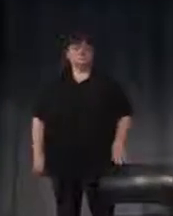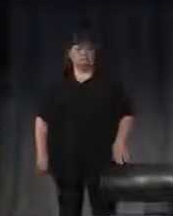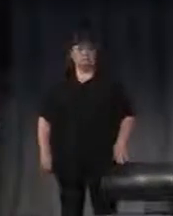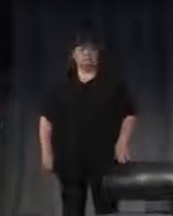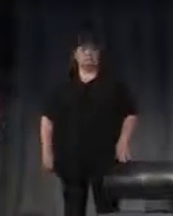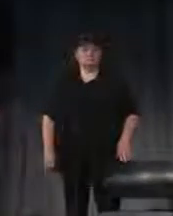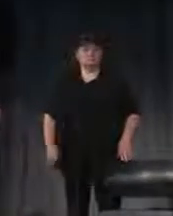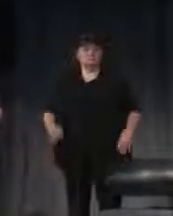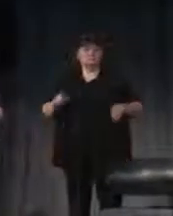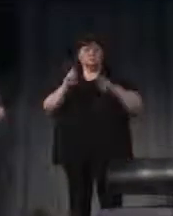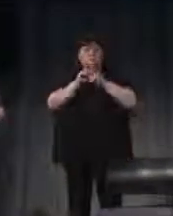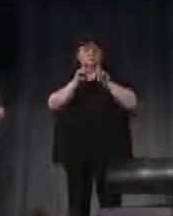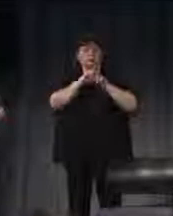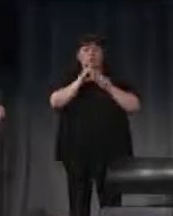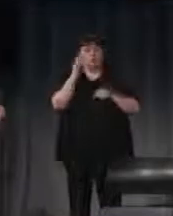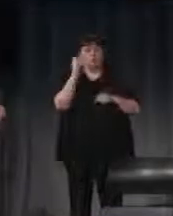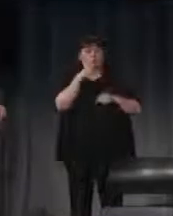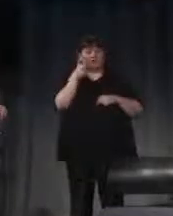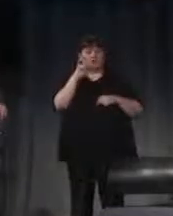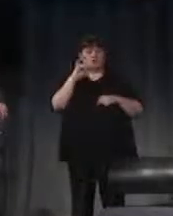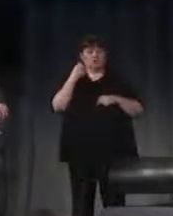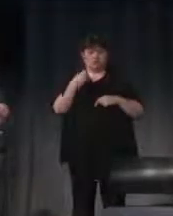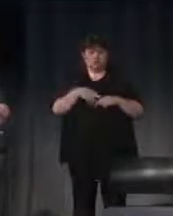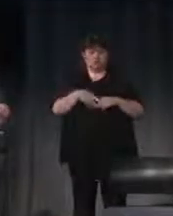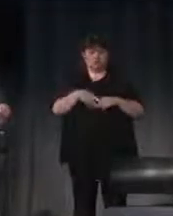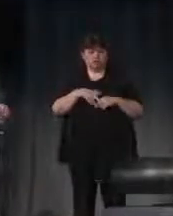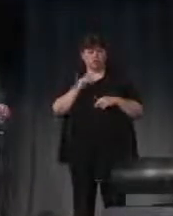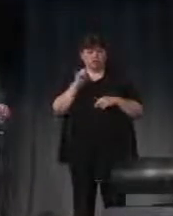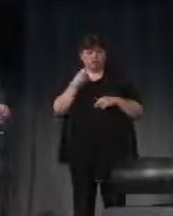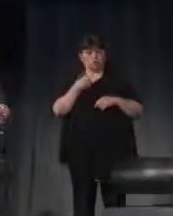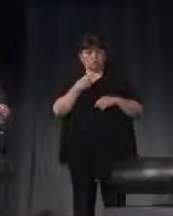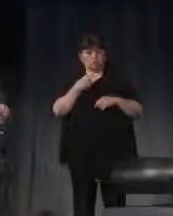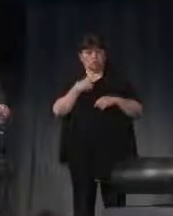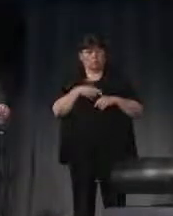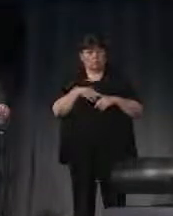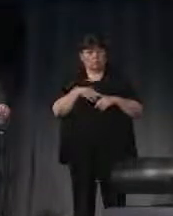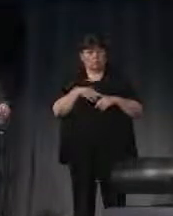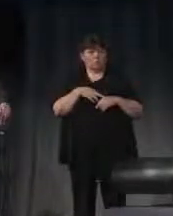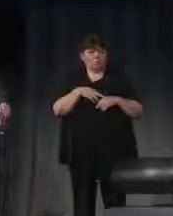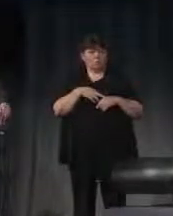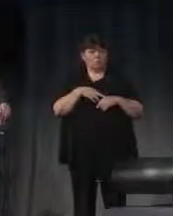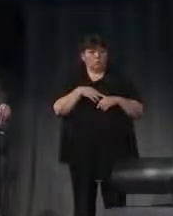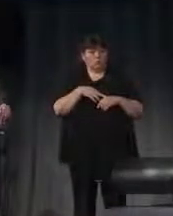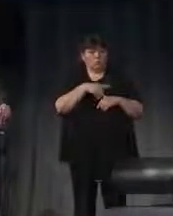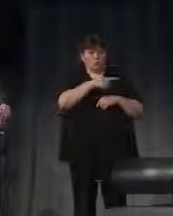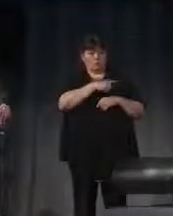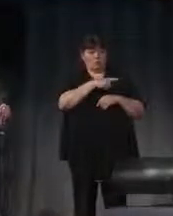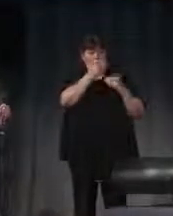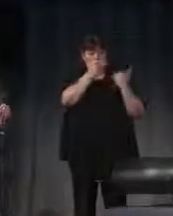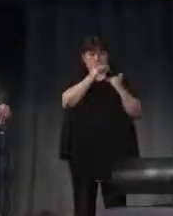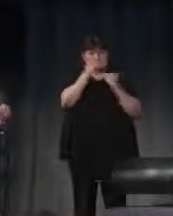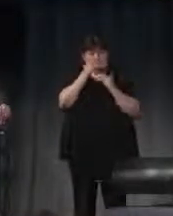So this is also a question mostly for Josh. So it seems like you're able to put these pretty strong constraints